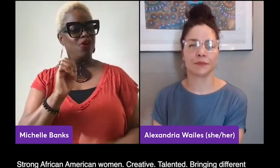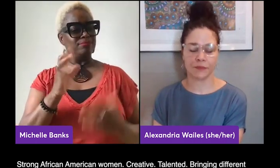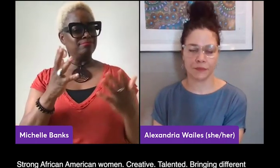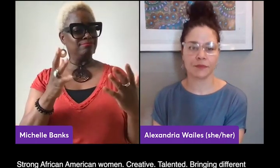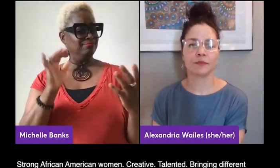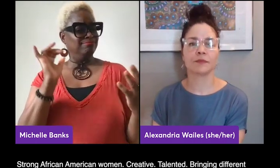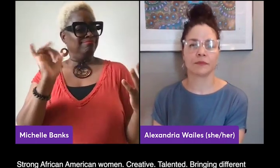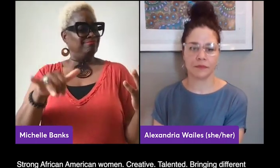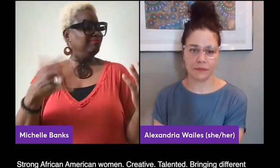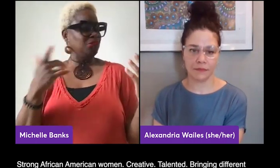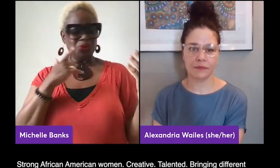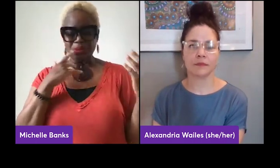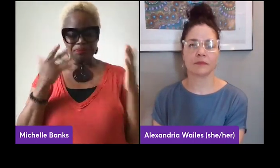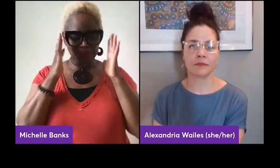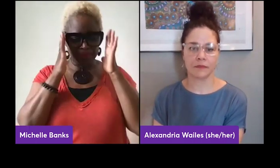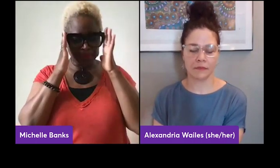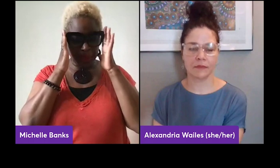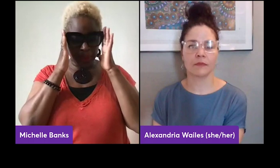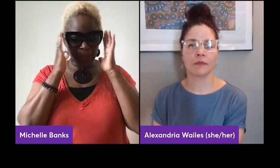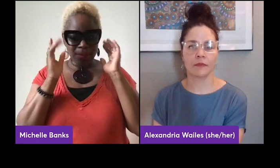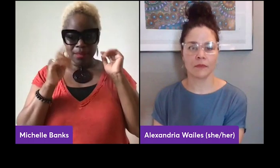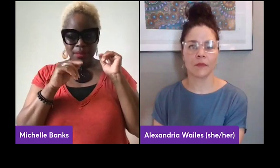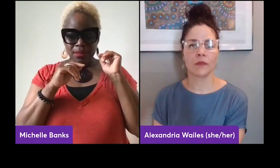who we are.